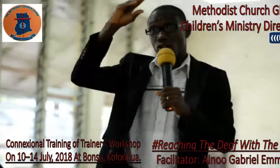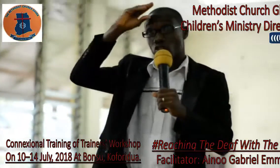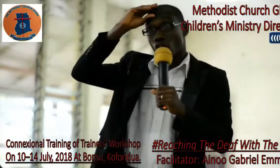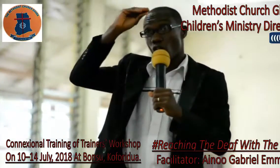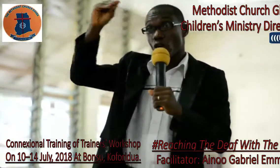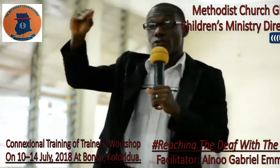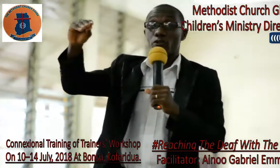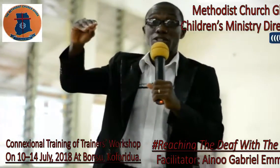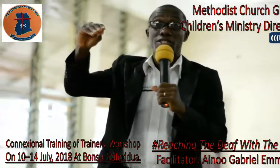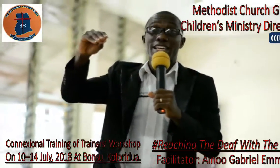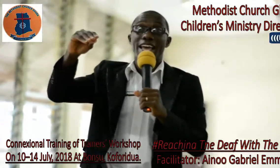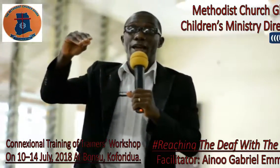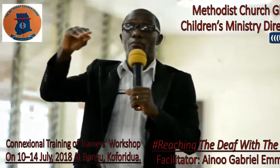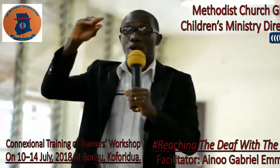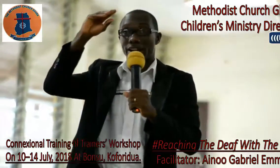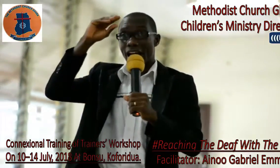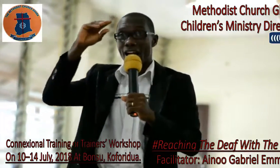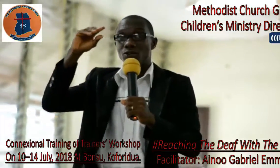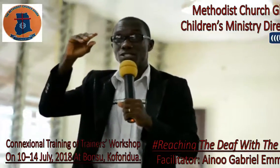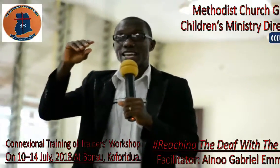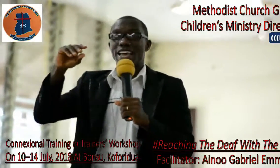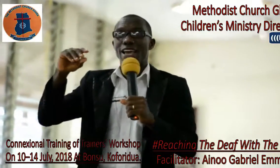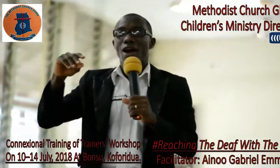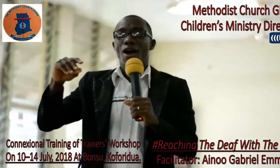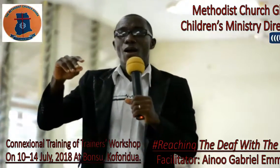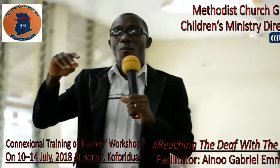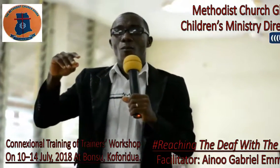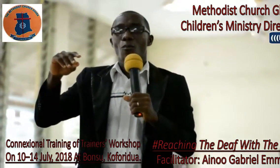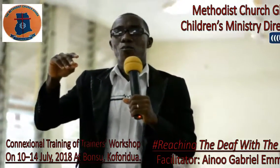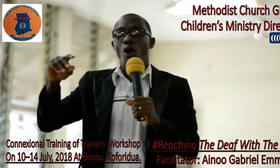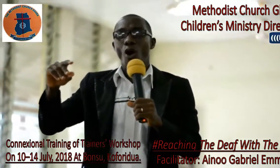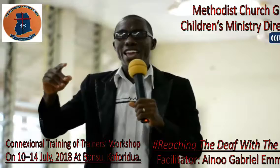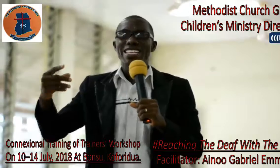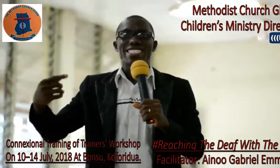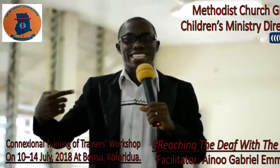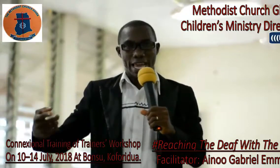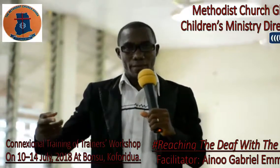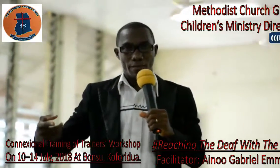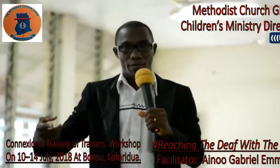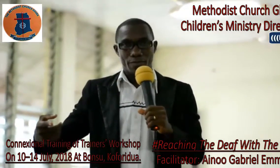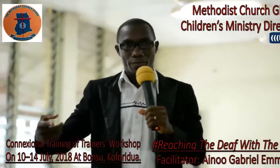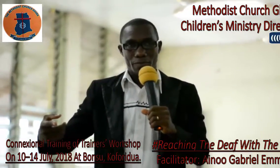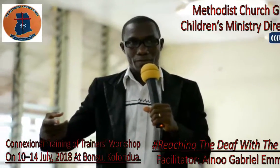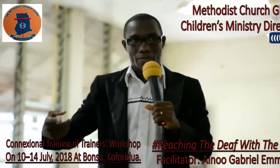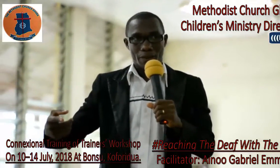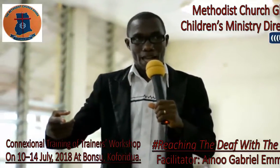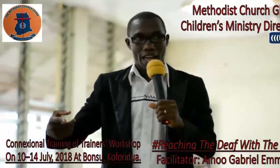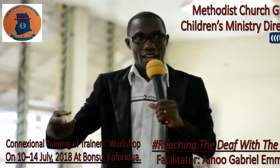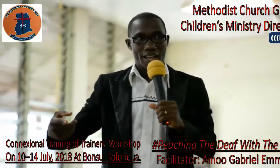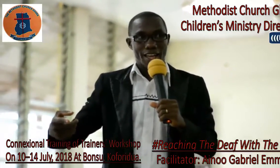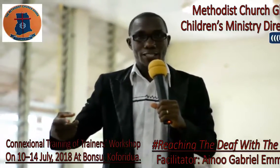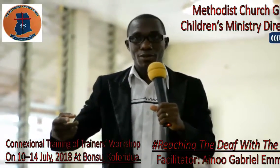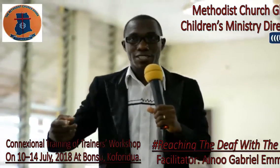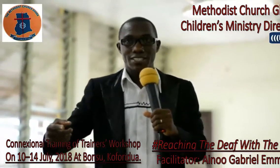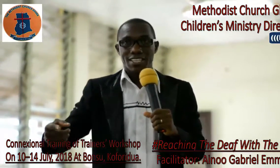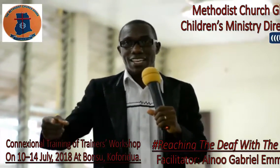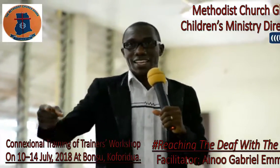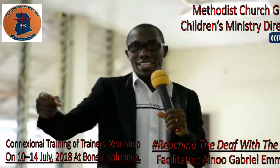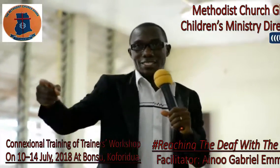So if you want to say brother, you say boy same. And it means this